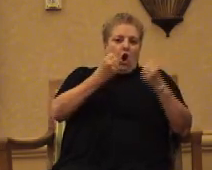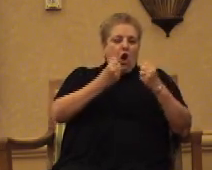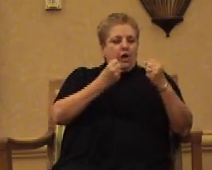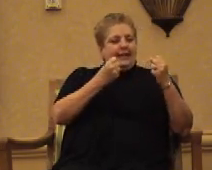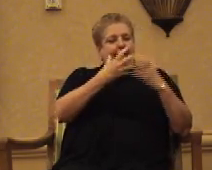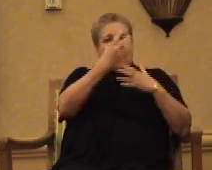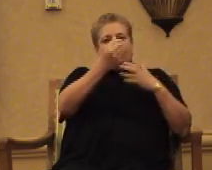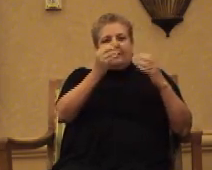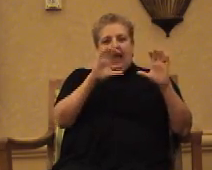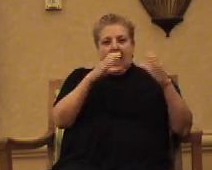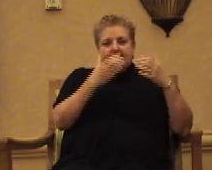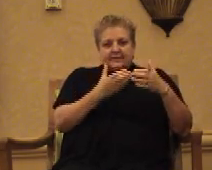within